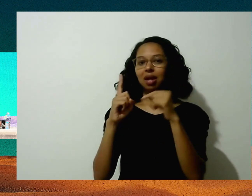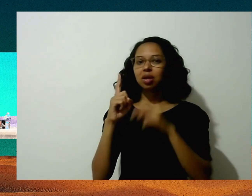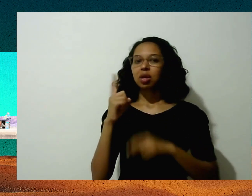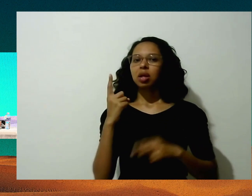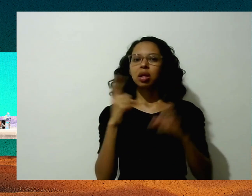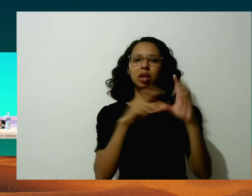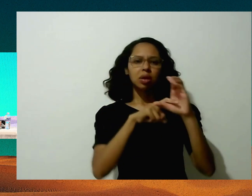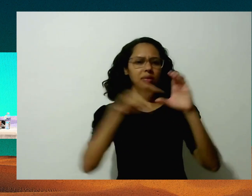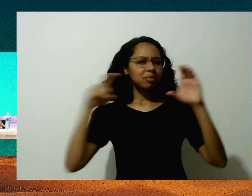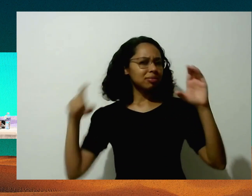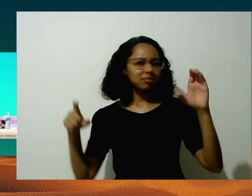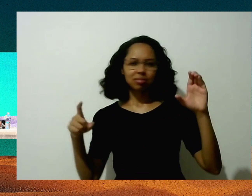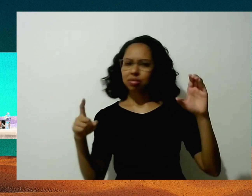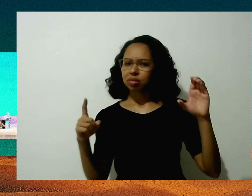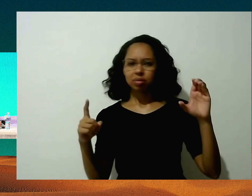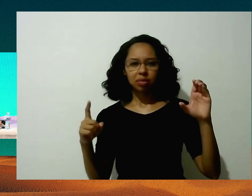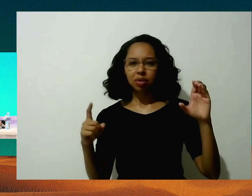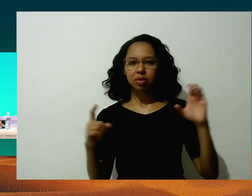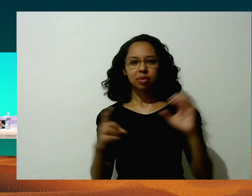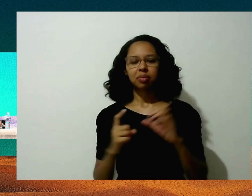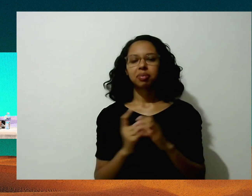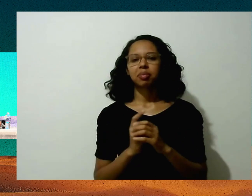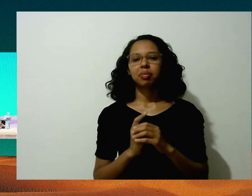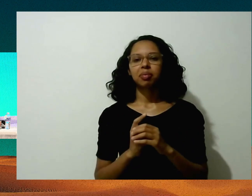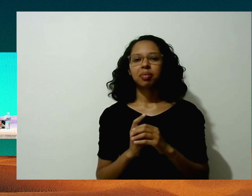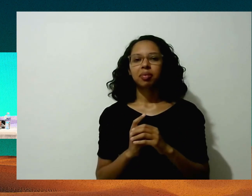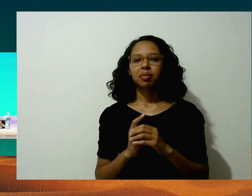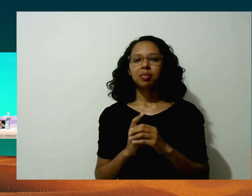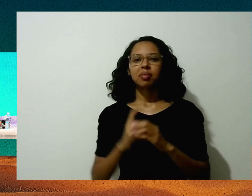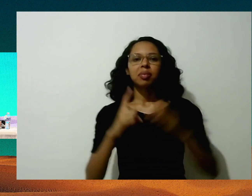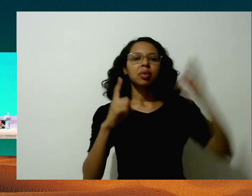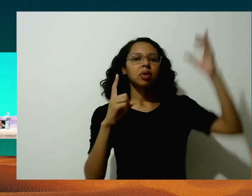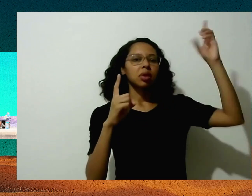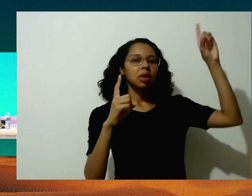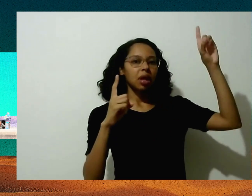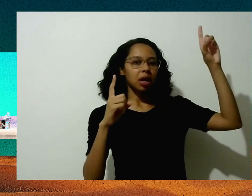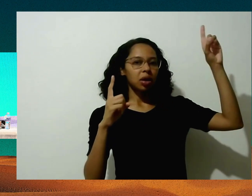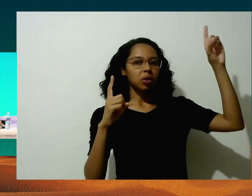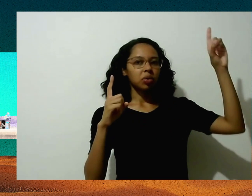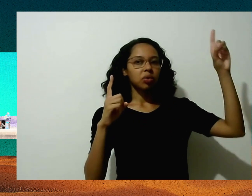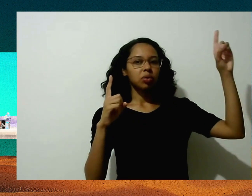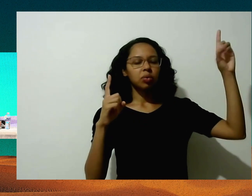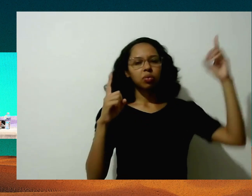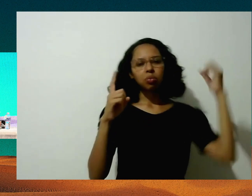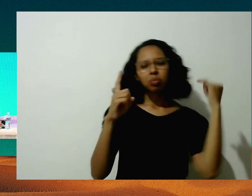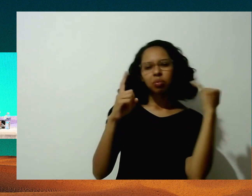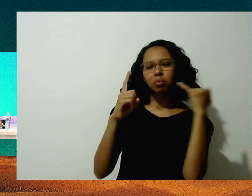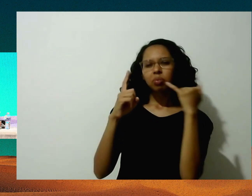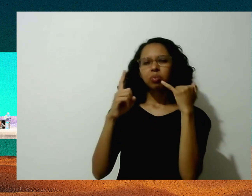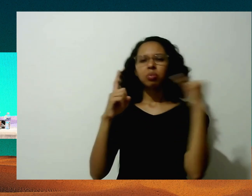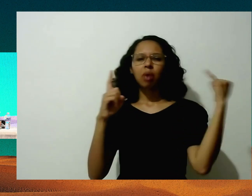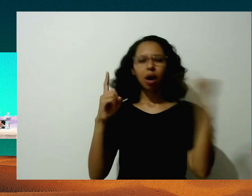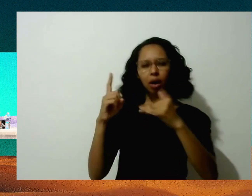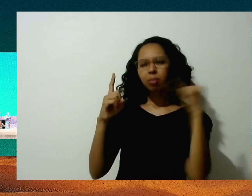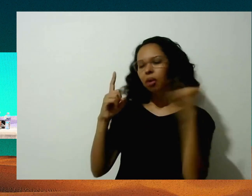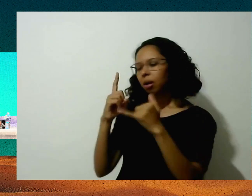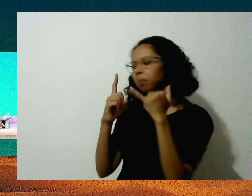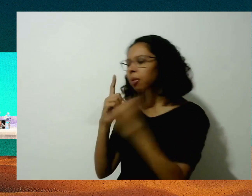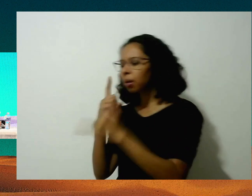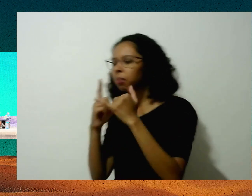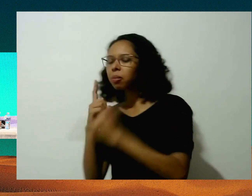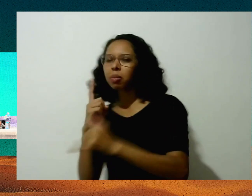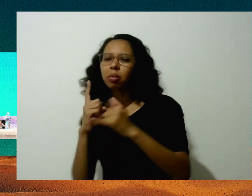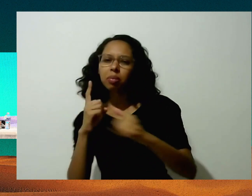word. Por isso falou o Senhor Deus, quem não profetizará? So the Lord God has spoken. Who can